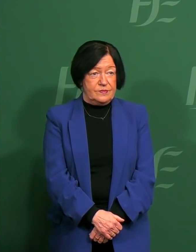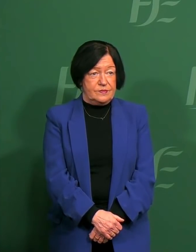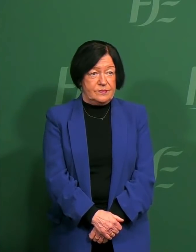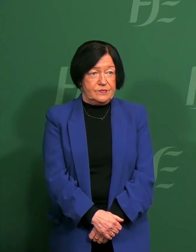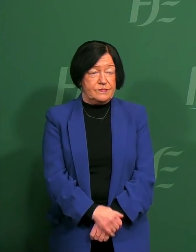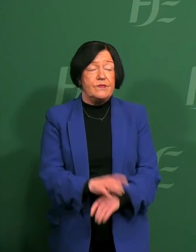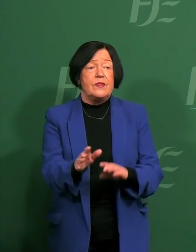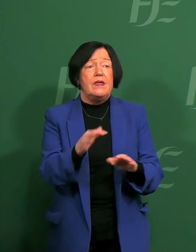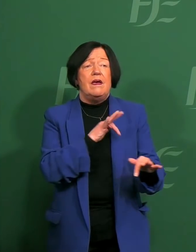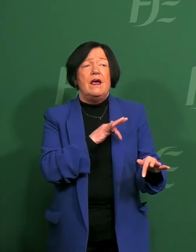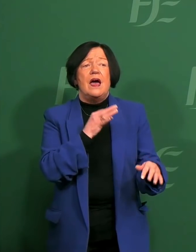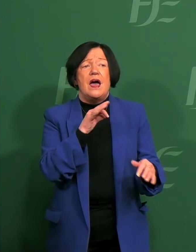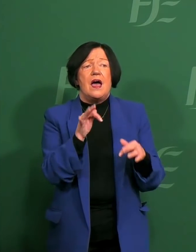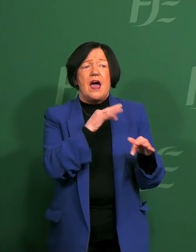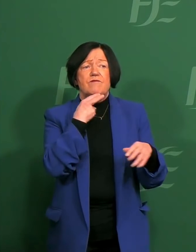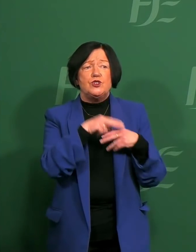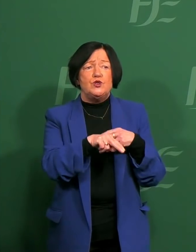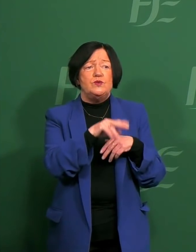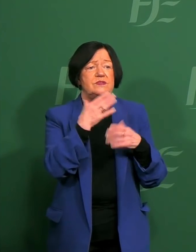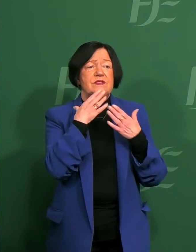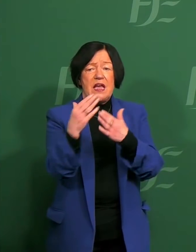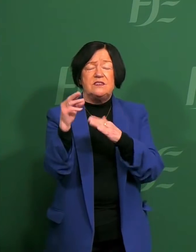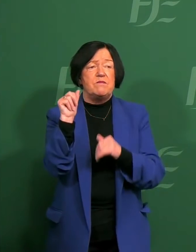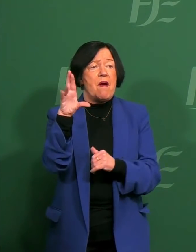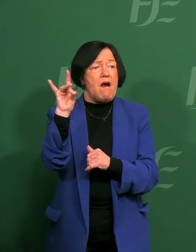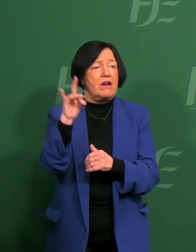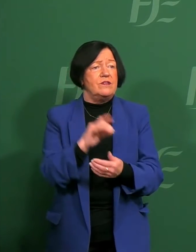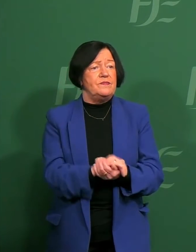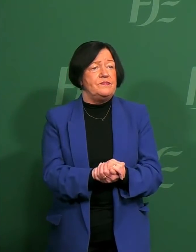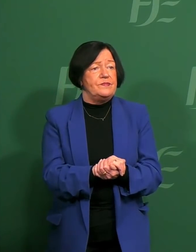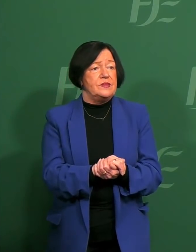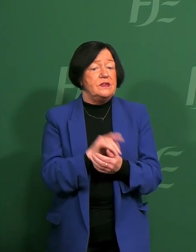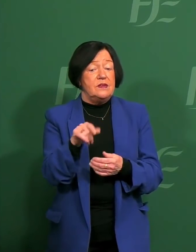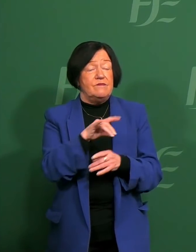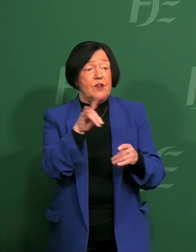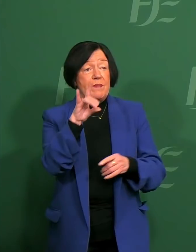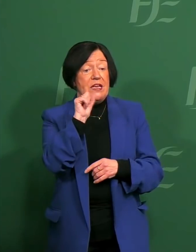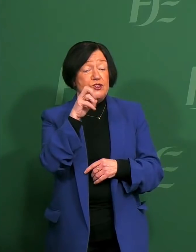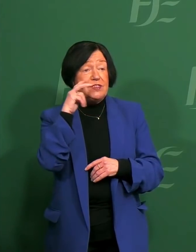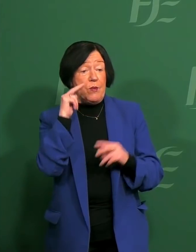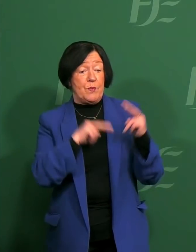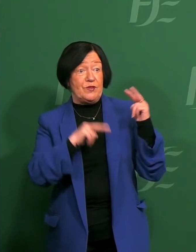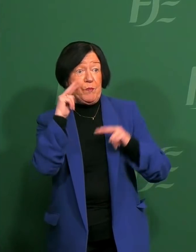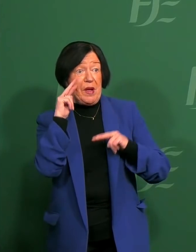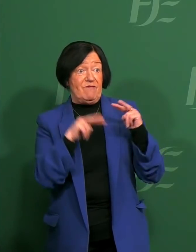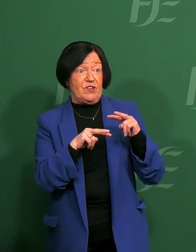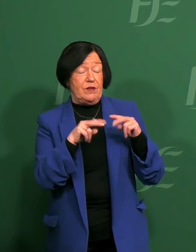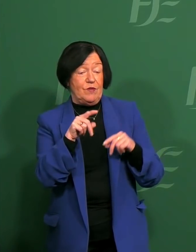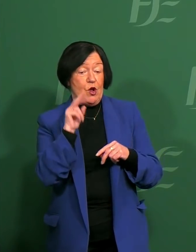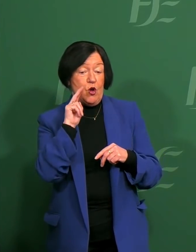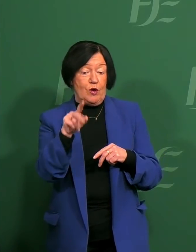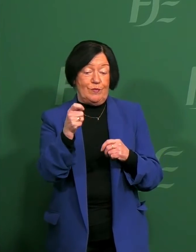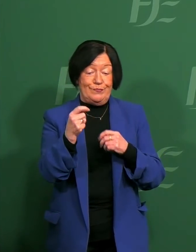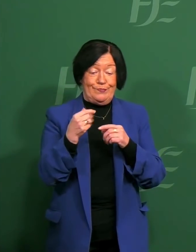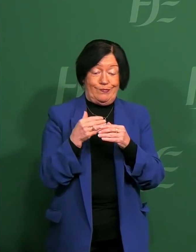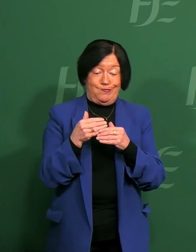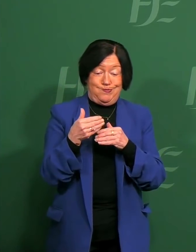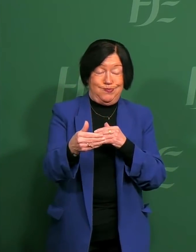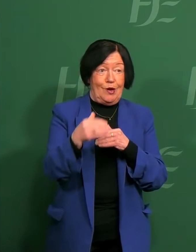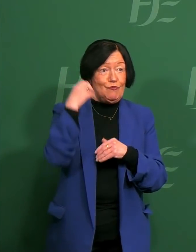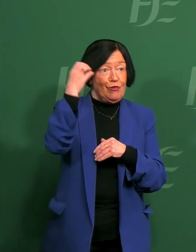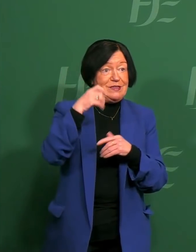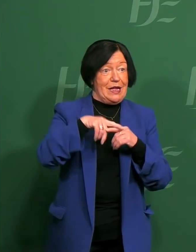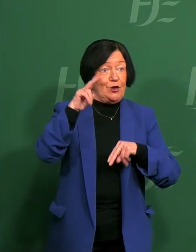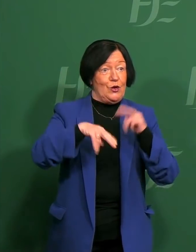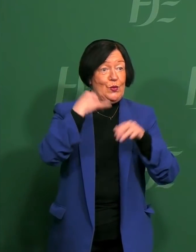Good afternoon, everybody. Thanks, Mark. And there's no doubt from a HSE perspective, we do go into the Christmas and New Year period with